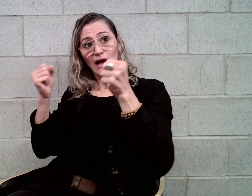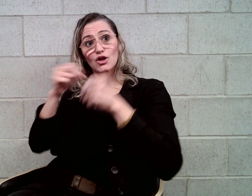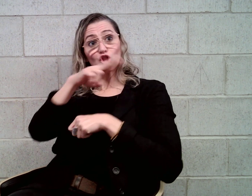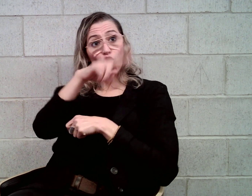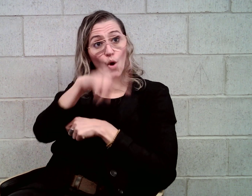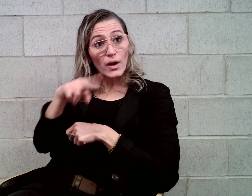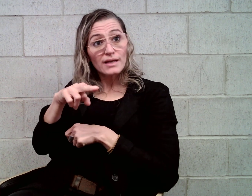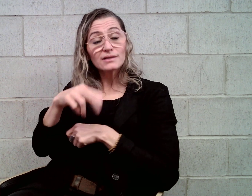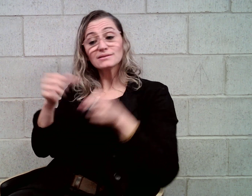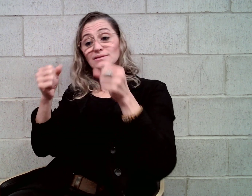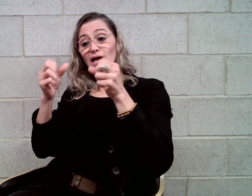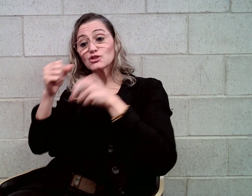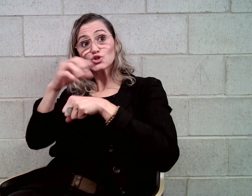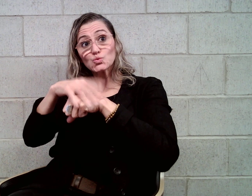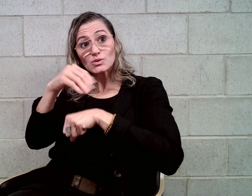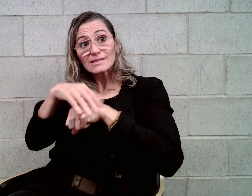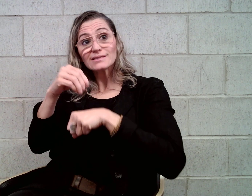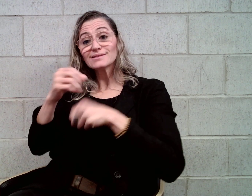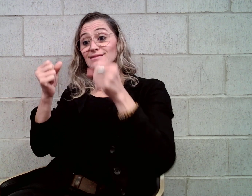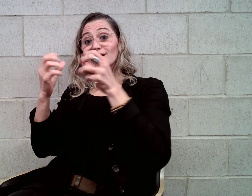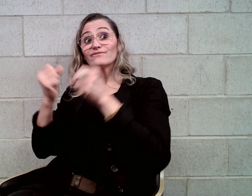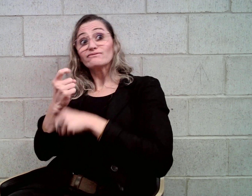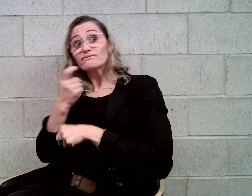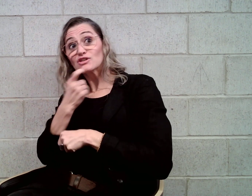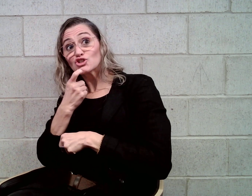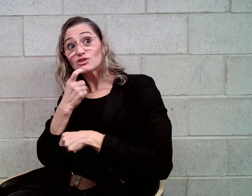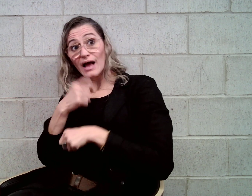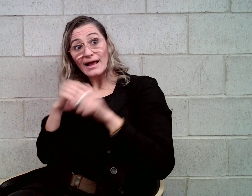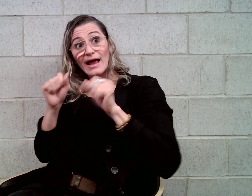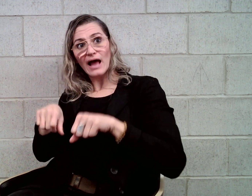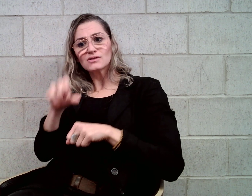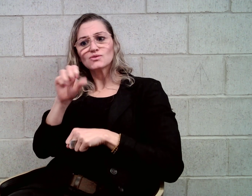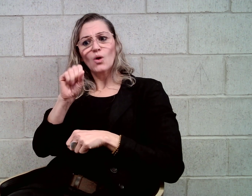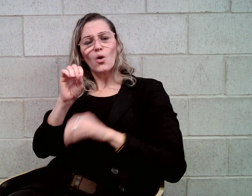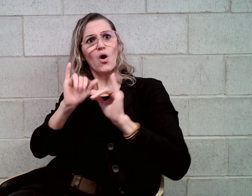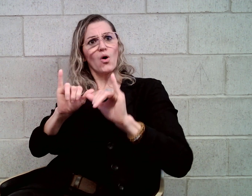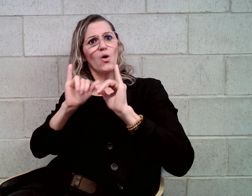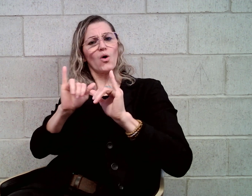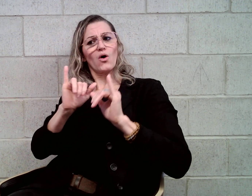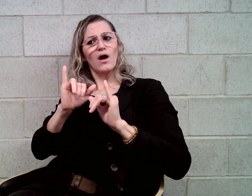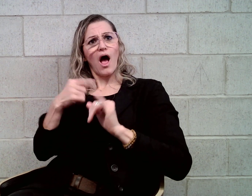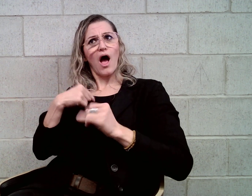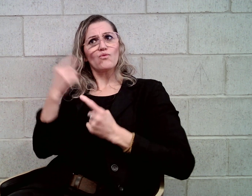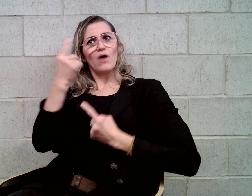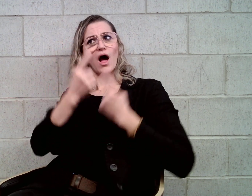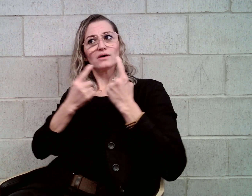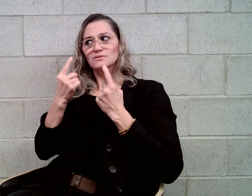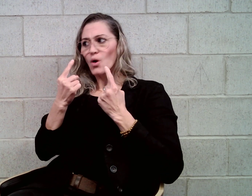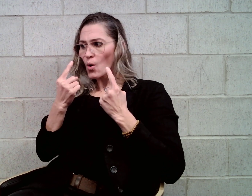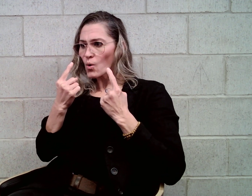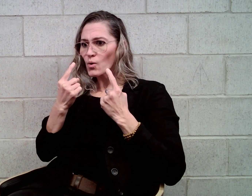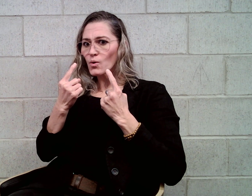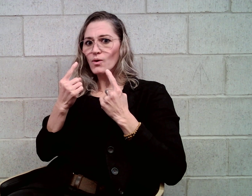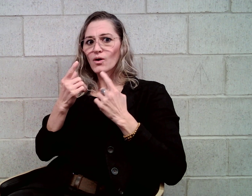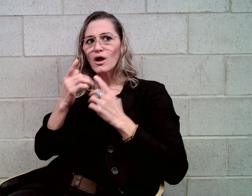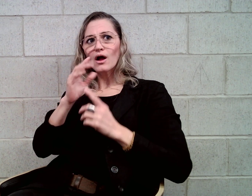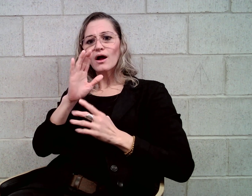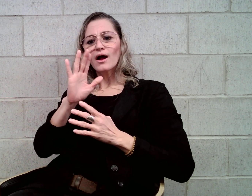sign in Swedish Sign Language, Norwegian Sign Language, and Finnish Sign Language, and so translation is always top of